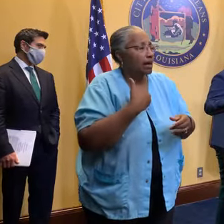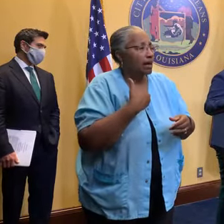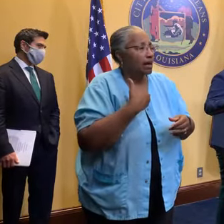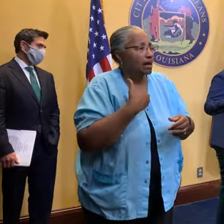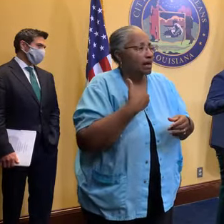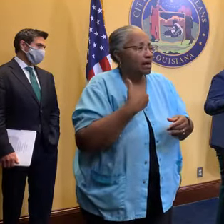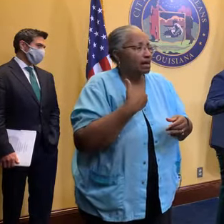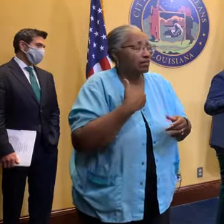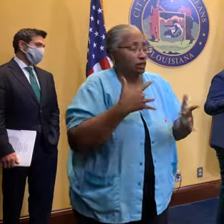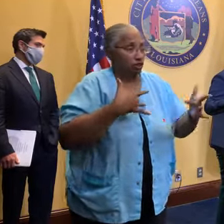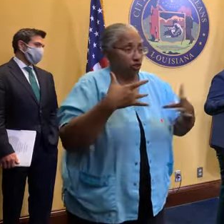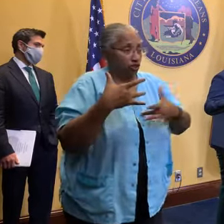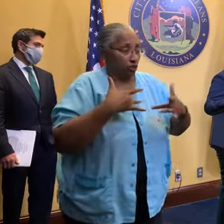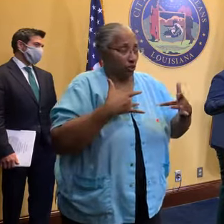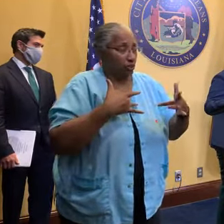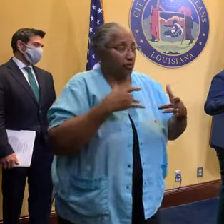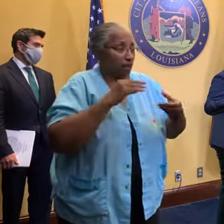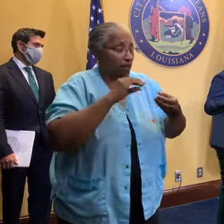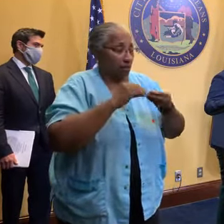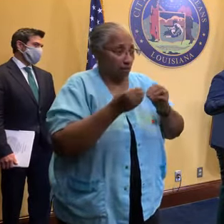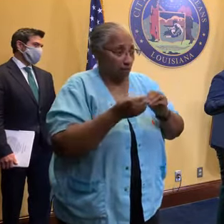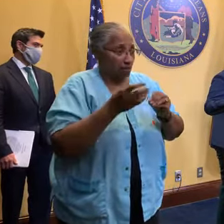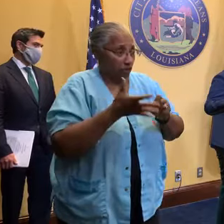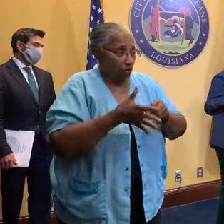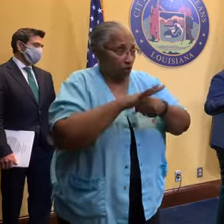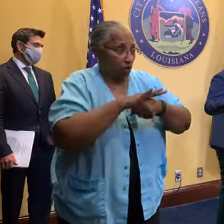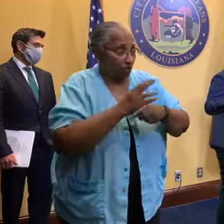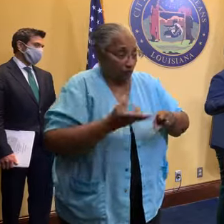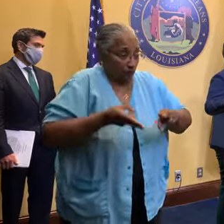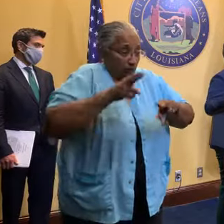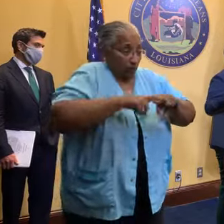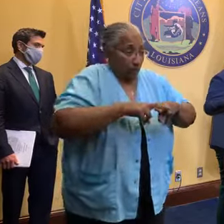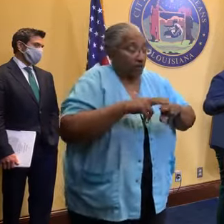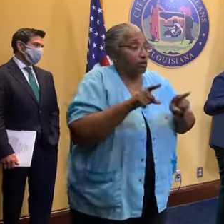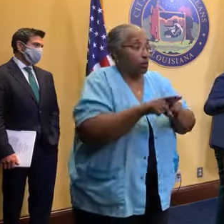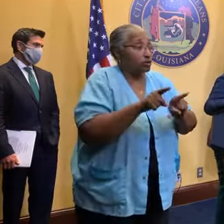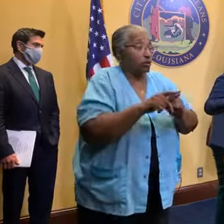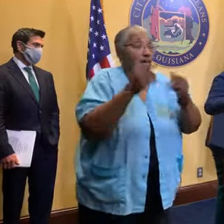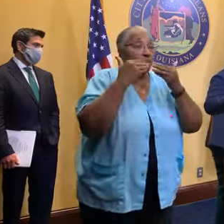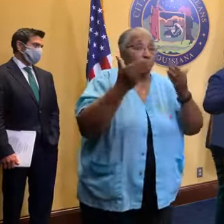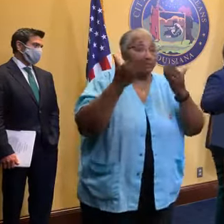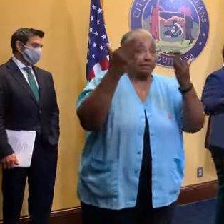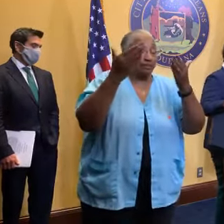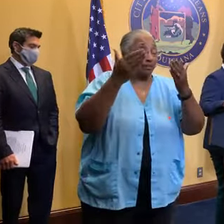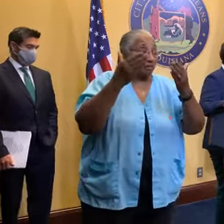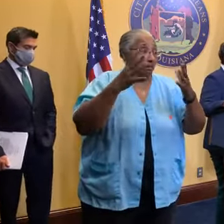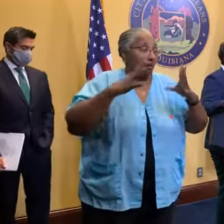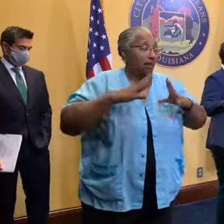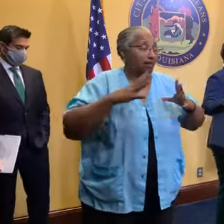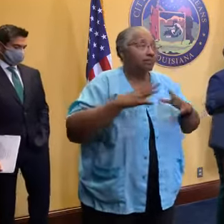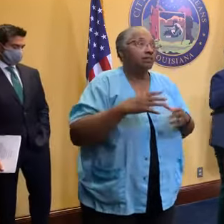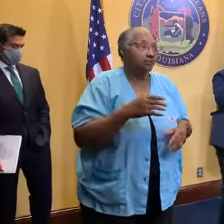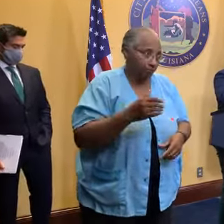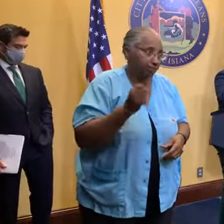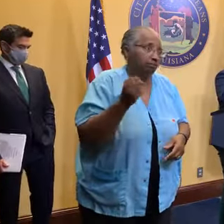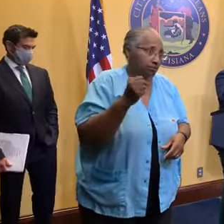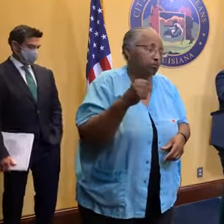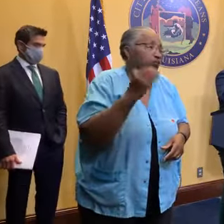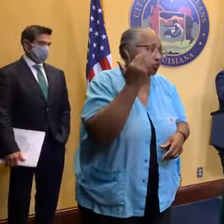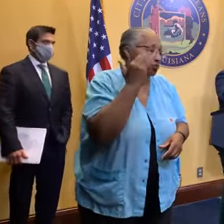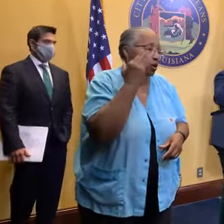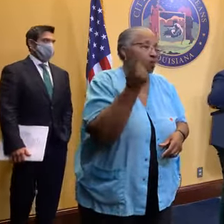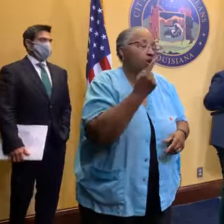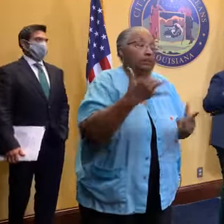COVID again and the upcoming, Thanksgiving holiday? Sure. Well, you know, I'm always concerned about the rise of